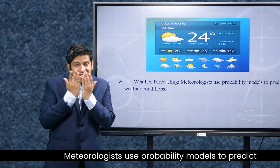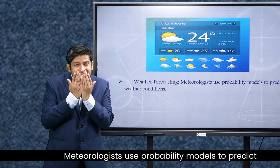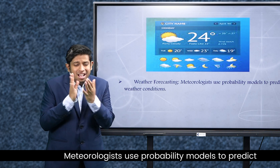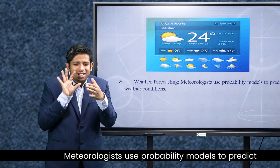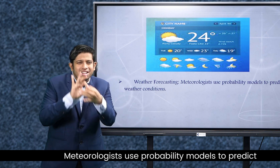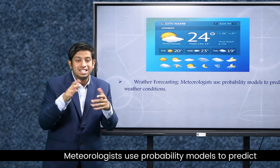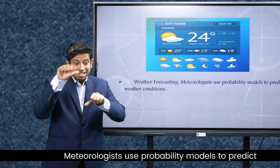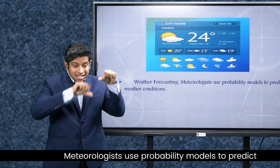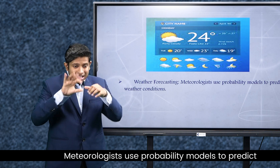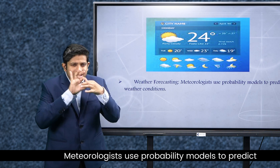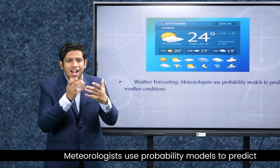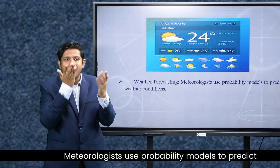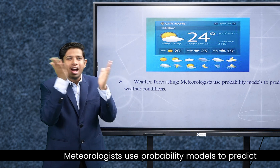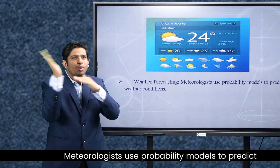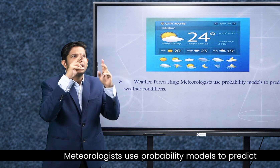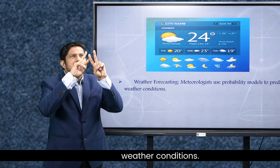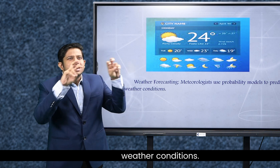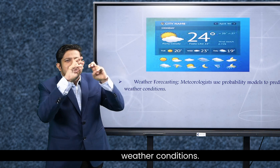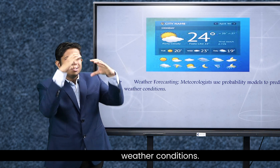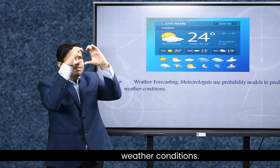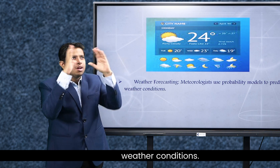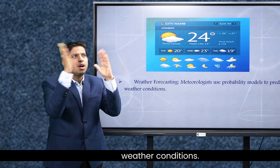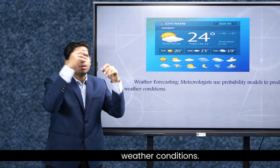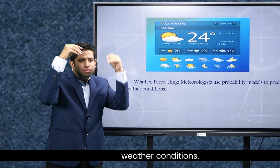Meteorologists use probability models to predict weather conditions.